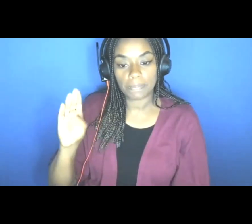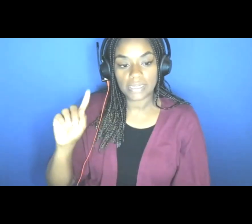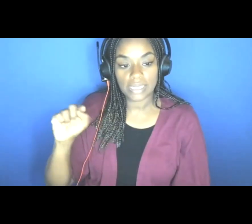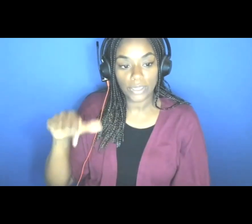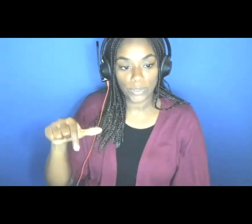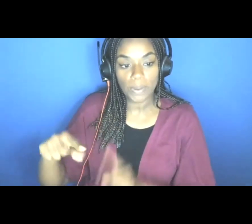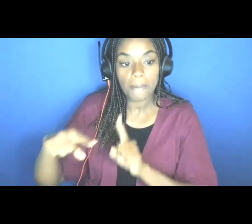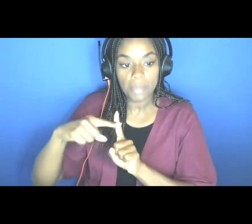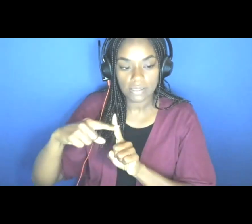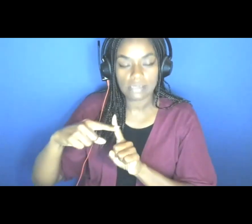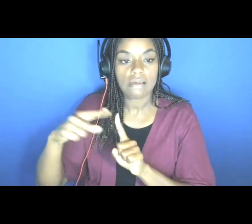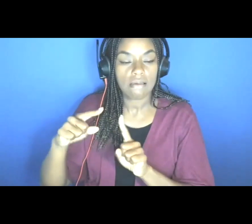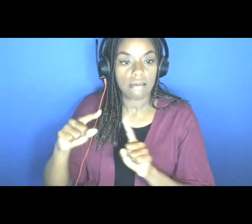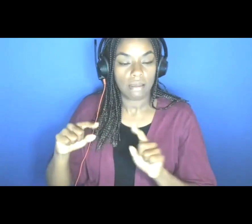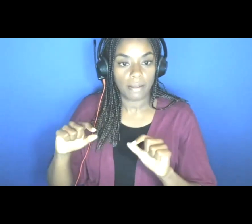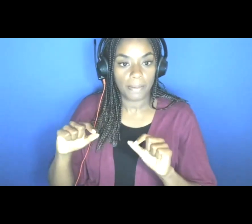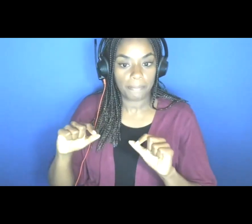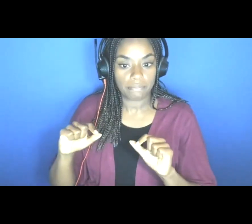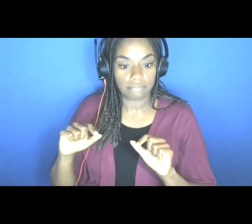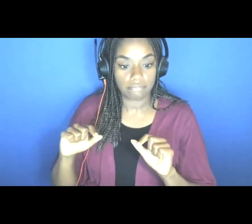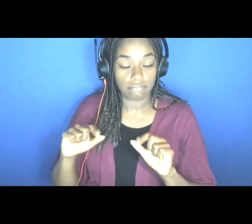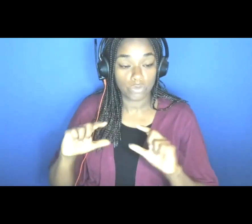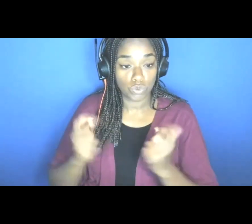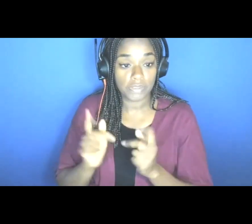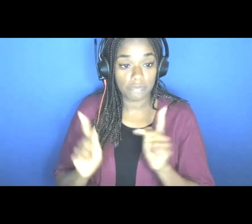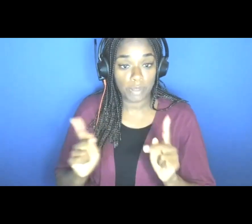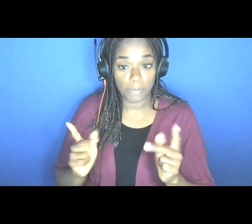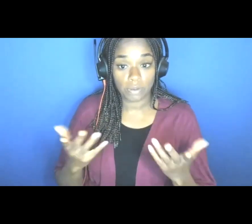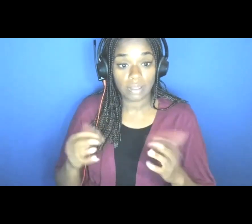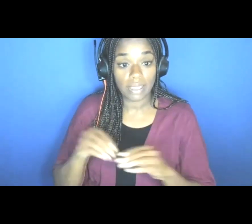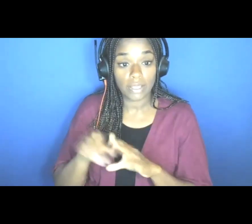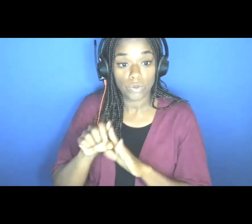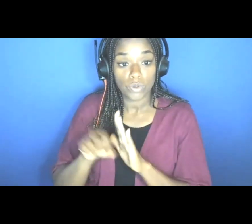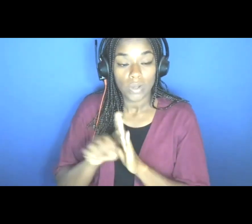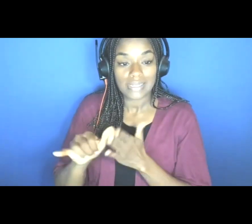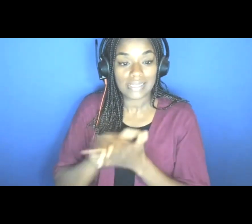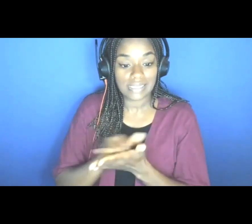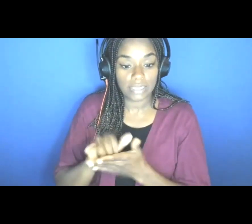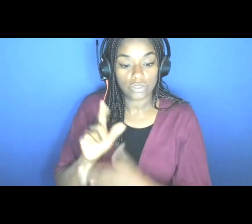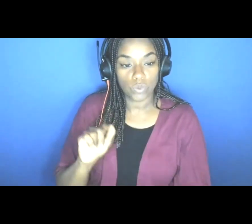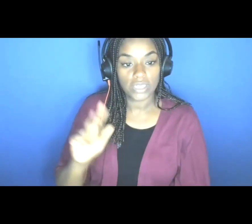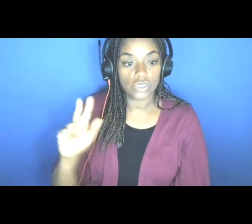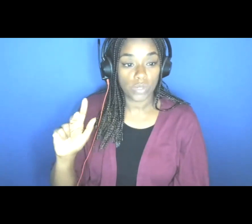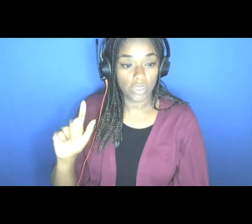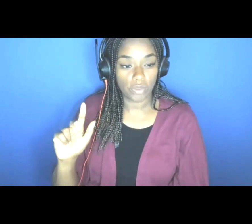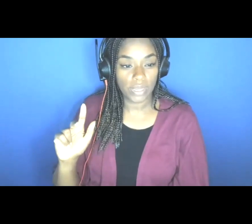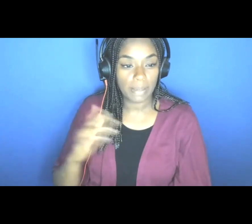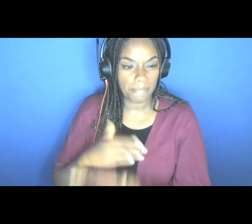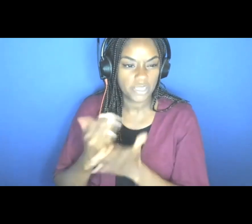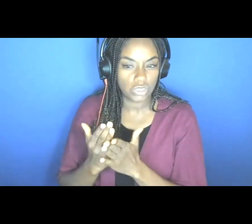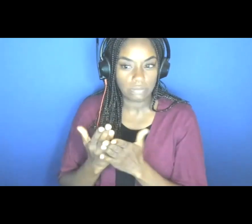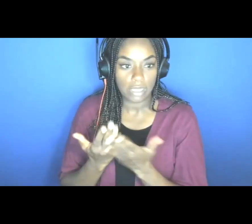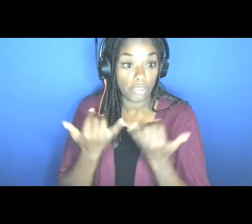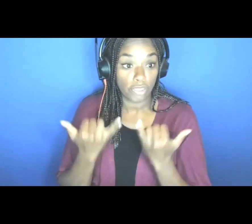population. In New York State, in our 2023 budget, the budget year that we're currently in, about